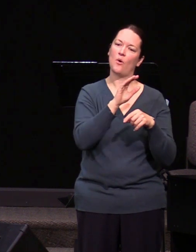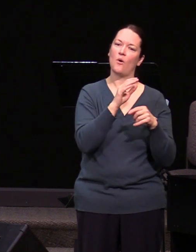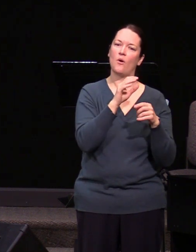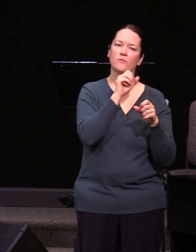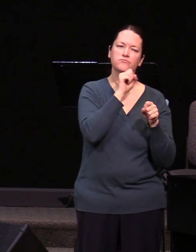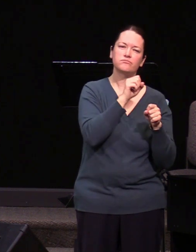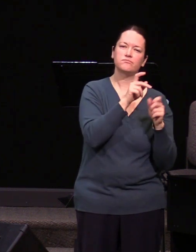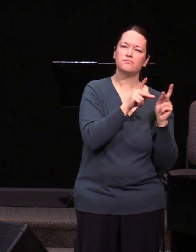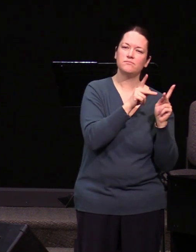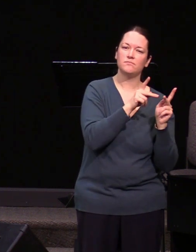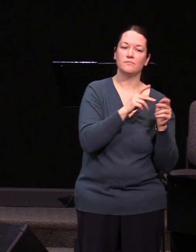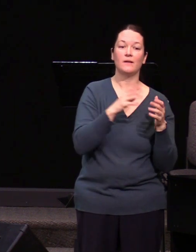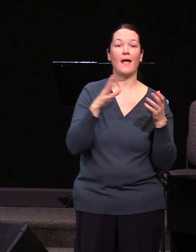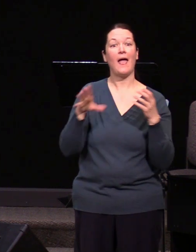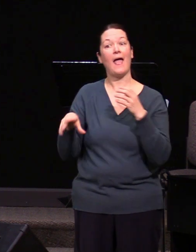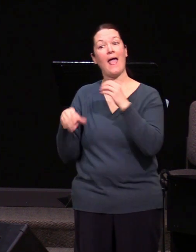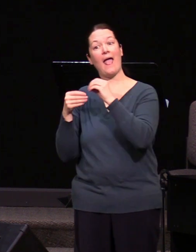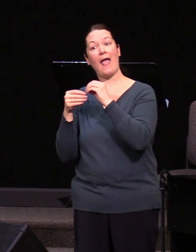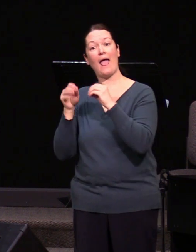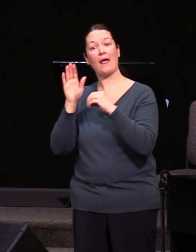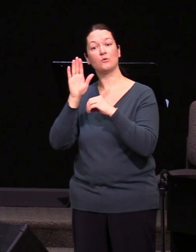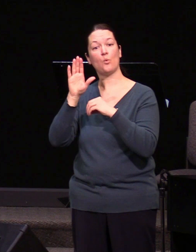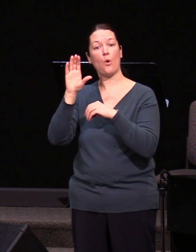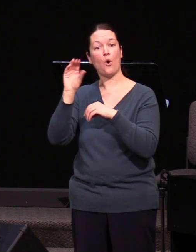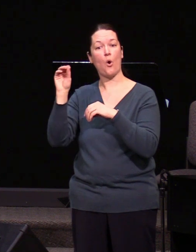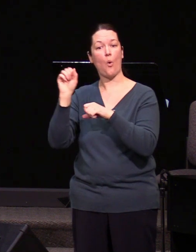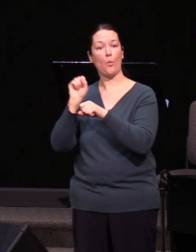add all of your coworkers to that crowd.